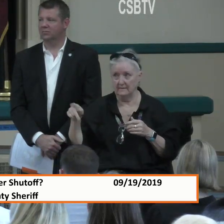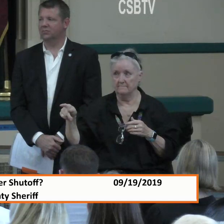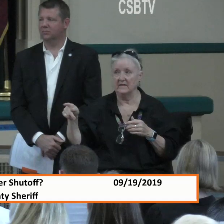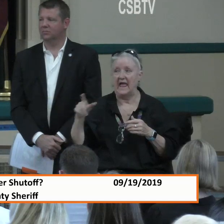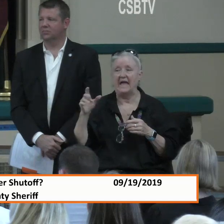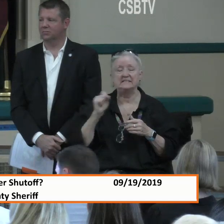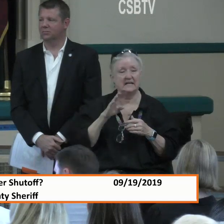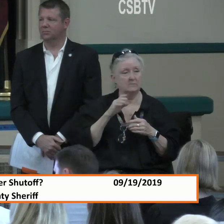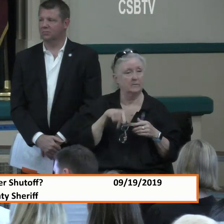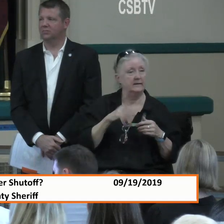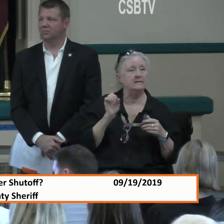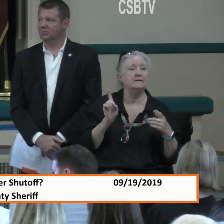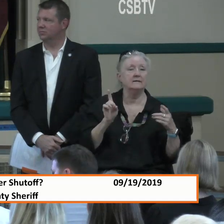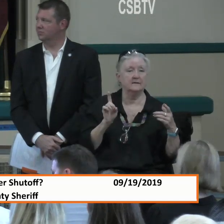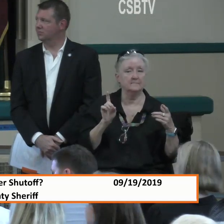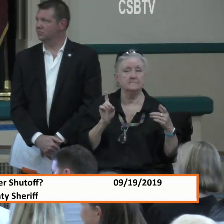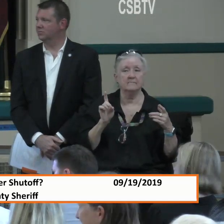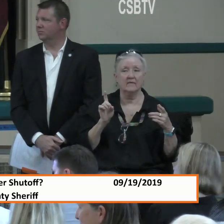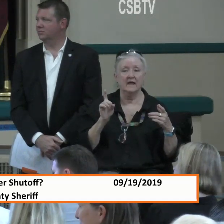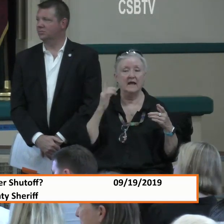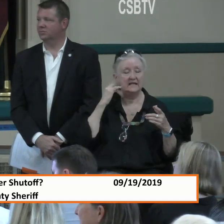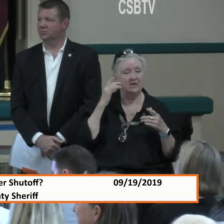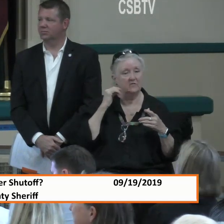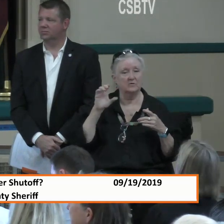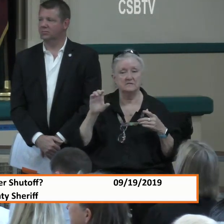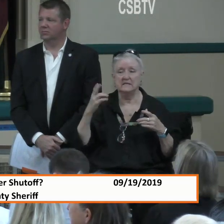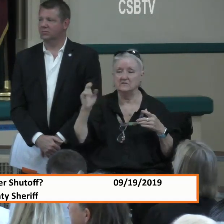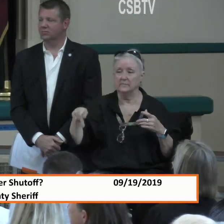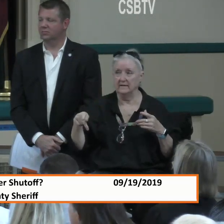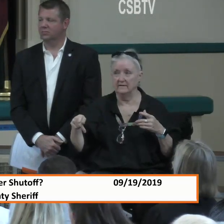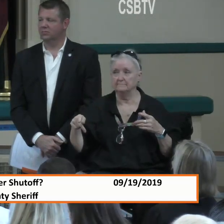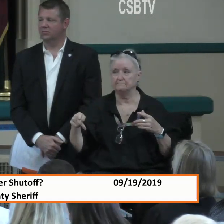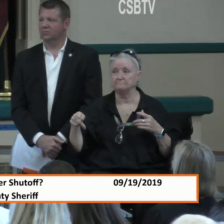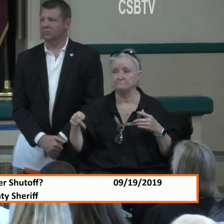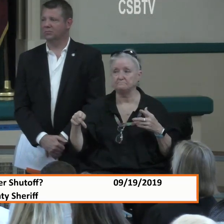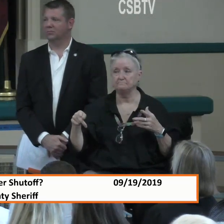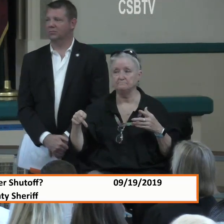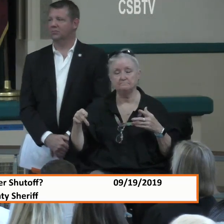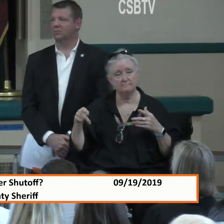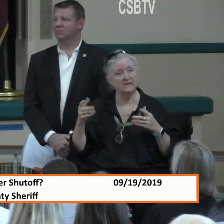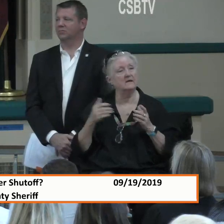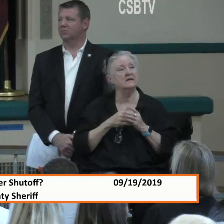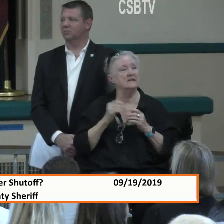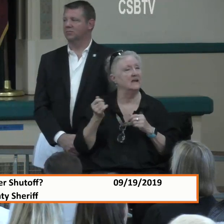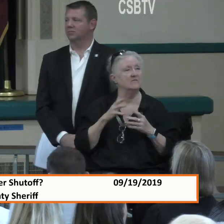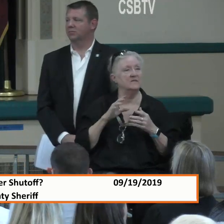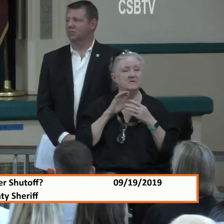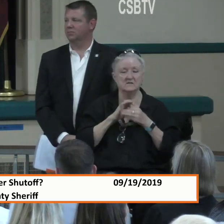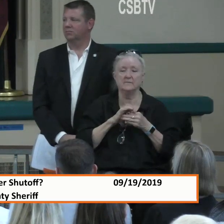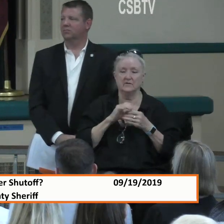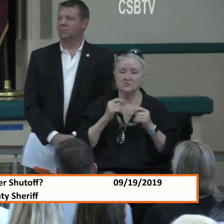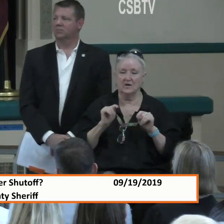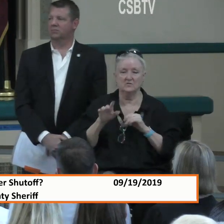and Santa Barbara PD. The California Highway Patrol, you know, again, everything's